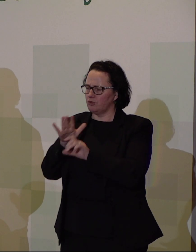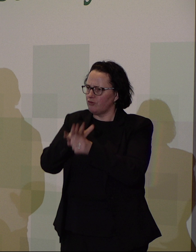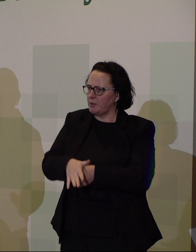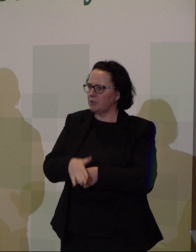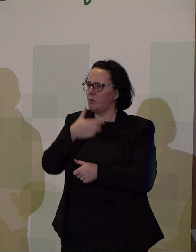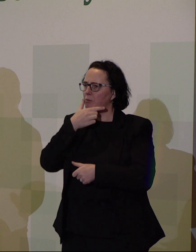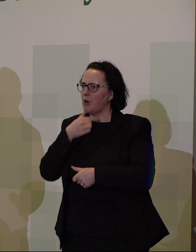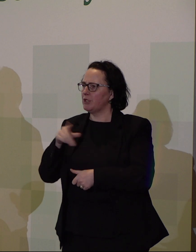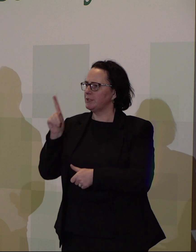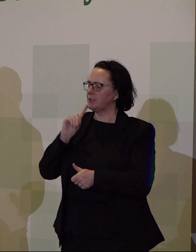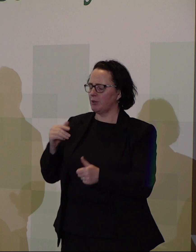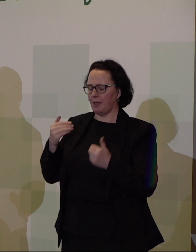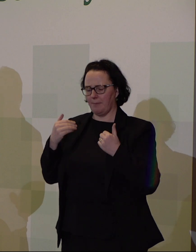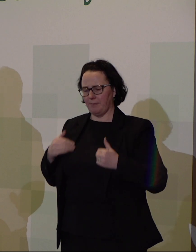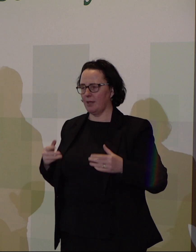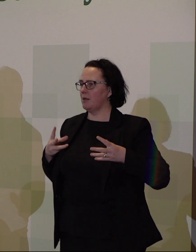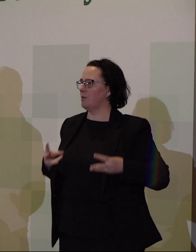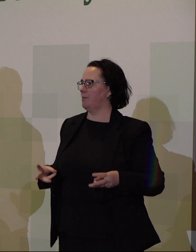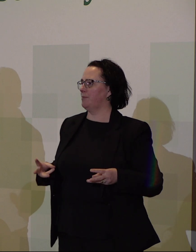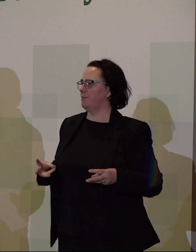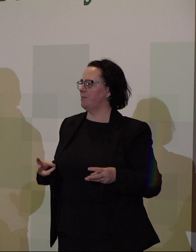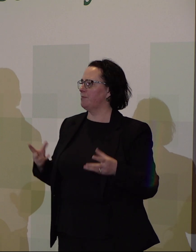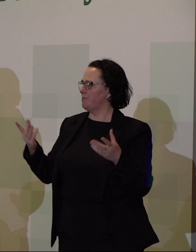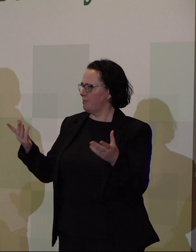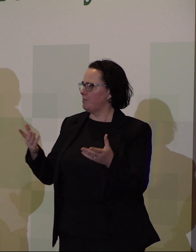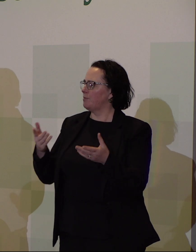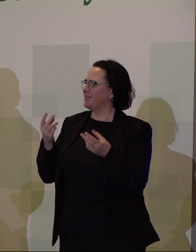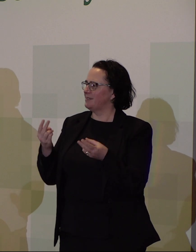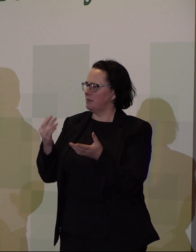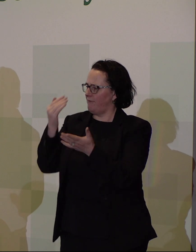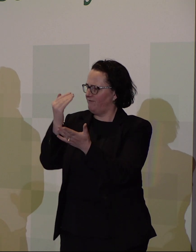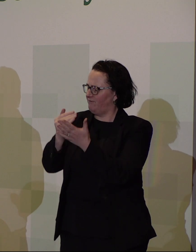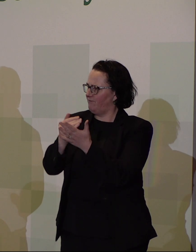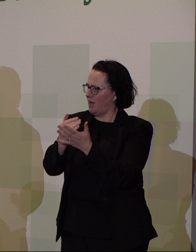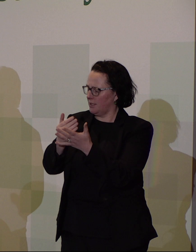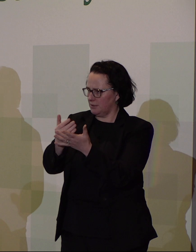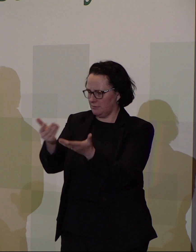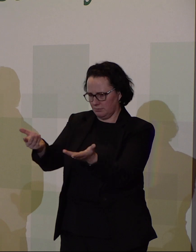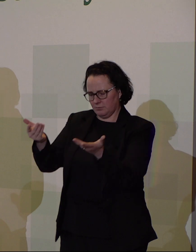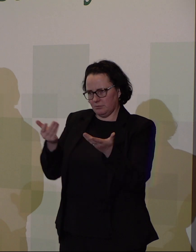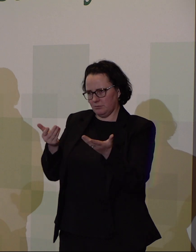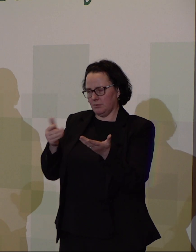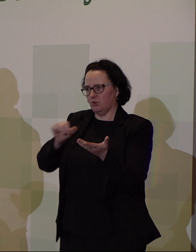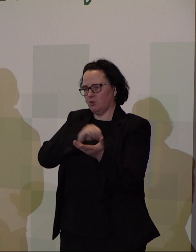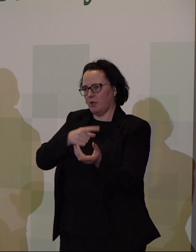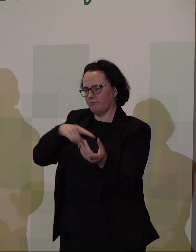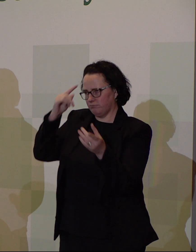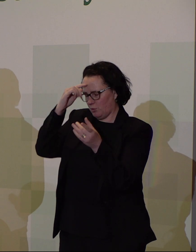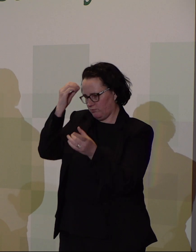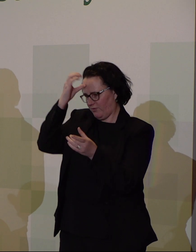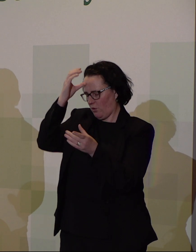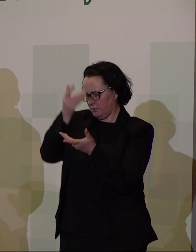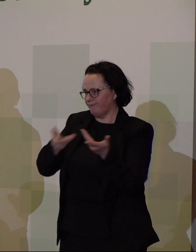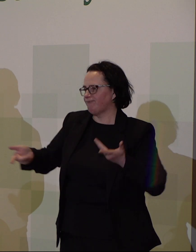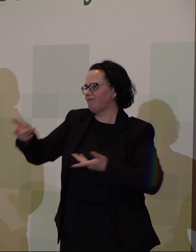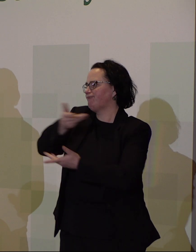men. To provide us with the necessary factual information to make sure that we can have informed discussion among ourselves, we're